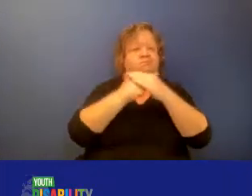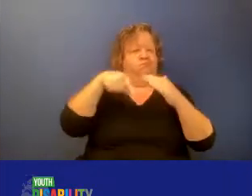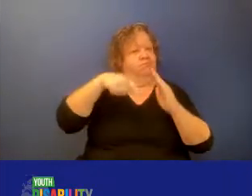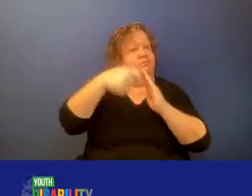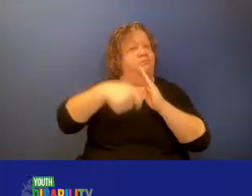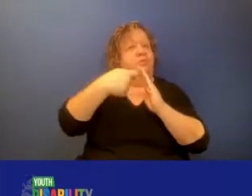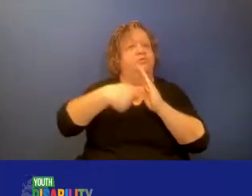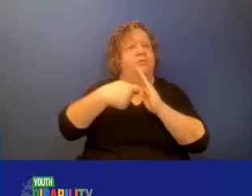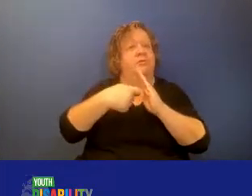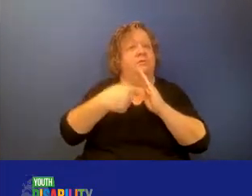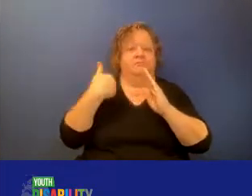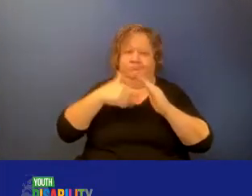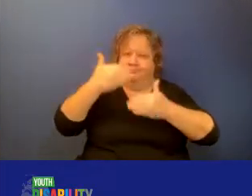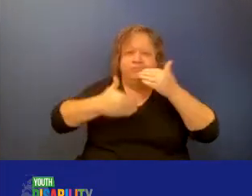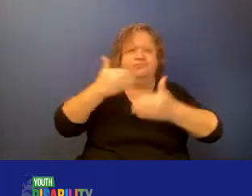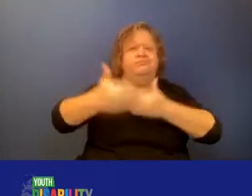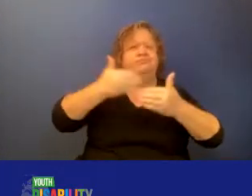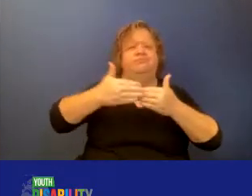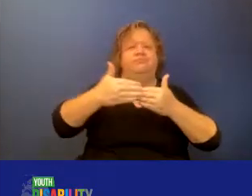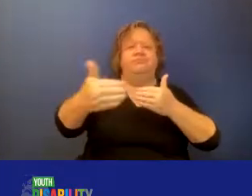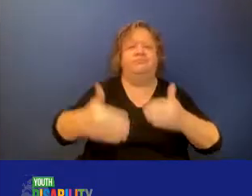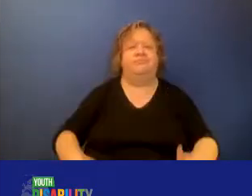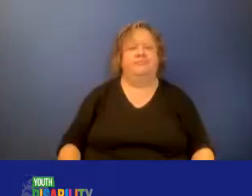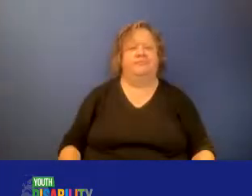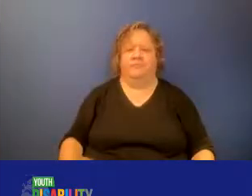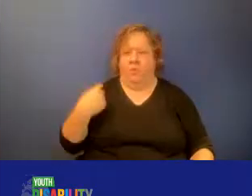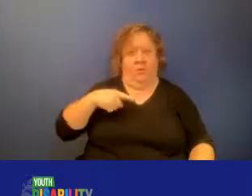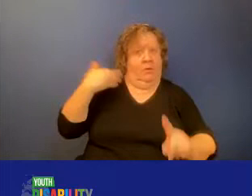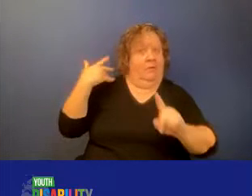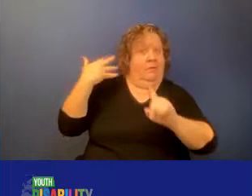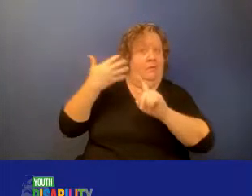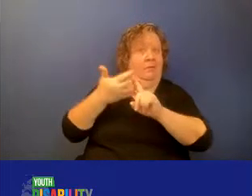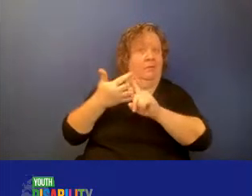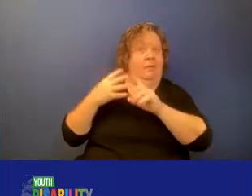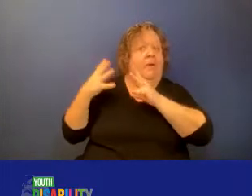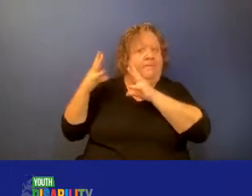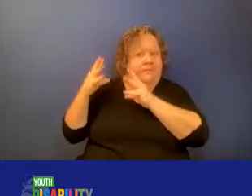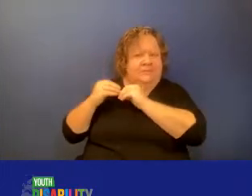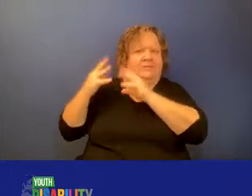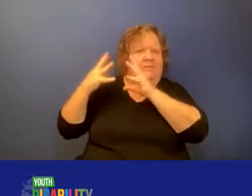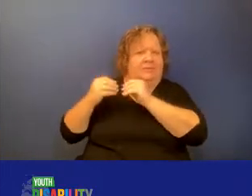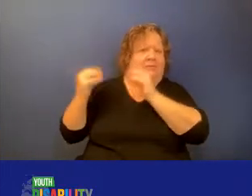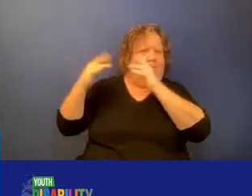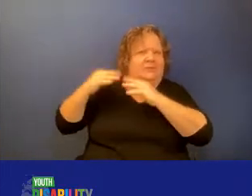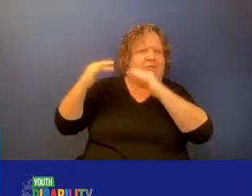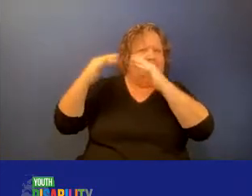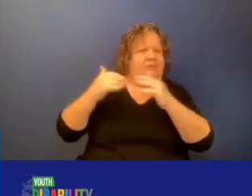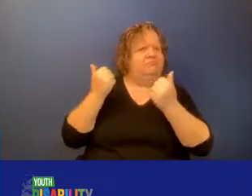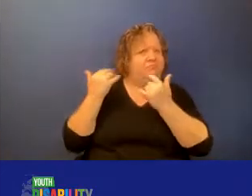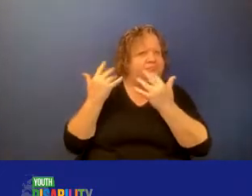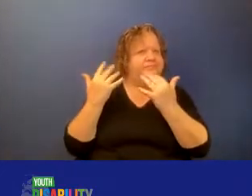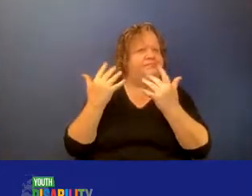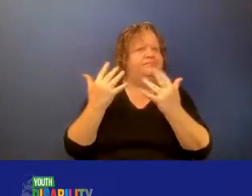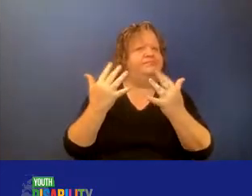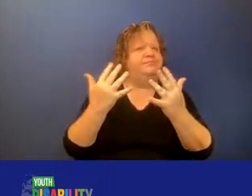in 2021, UNICEF partnered with Think Place and Light for the World to develop a global